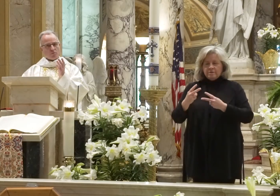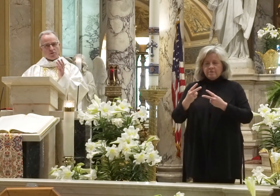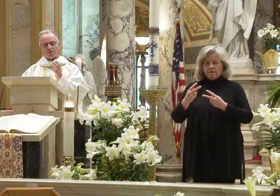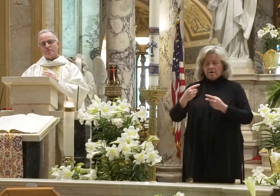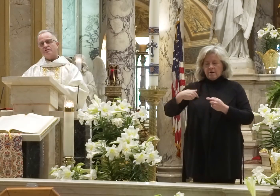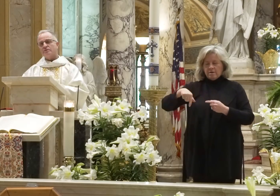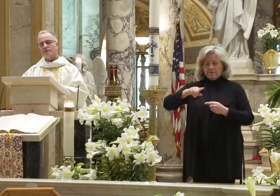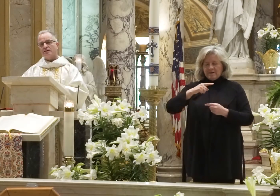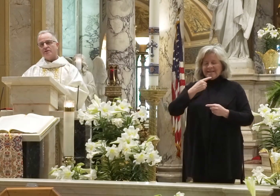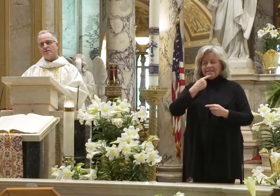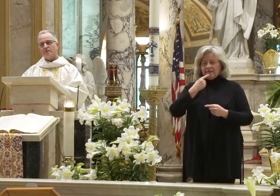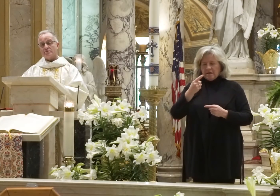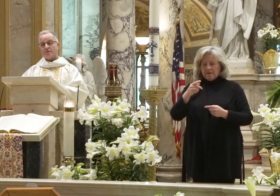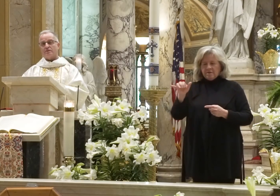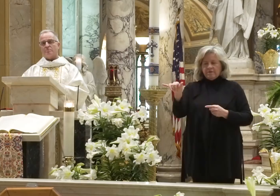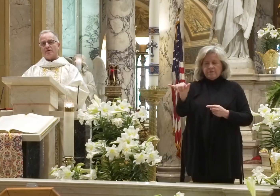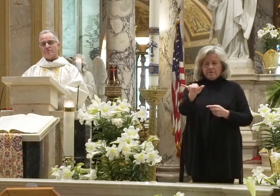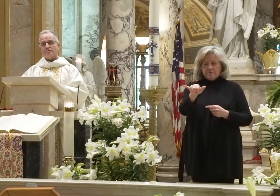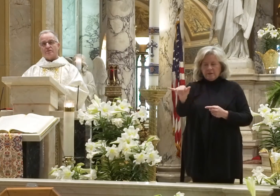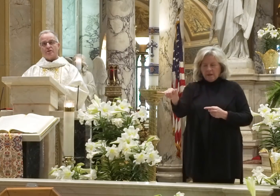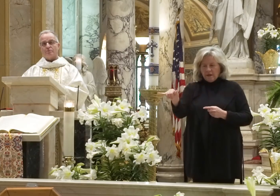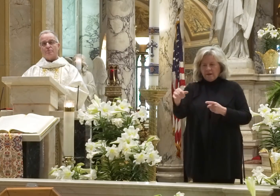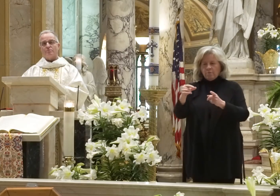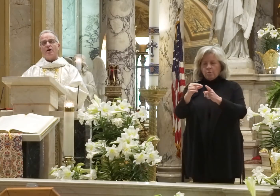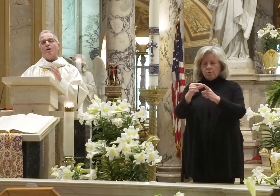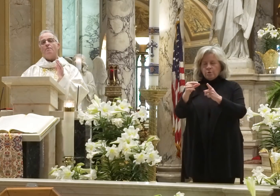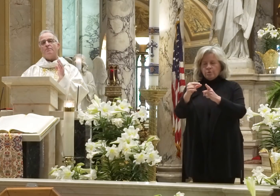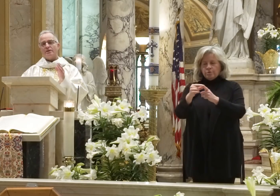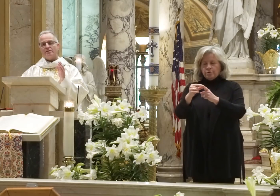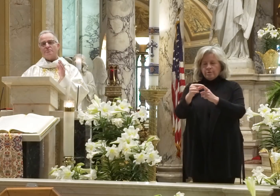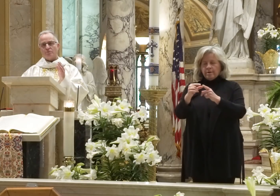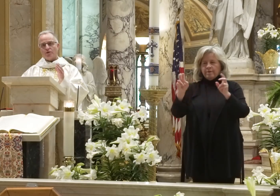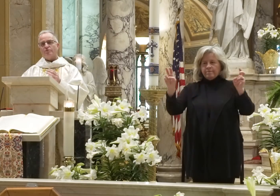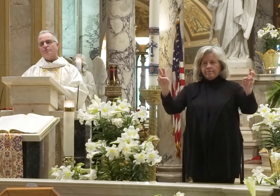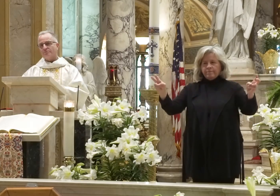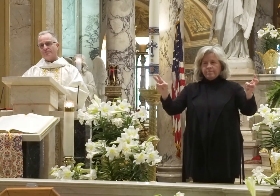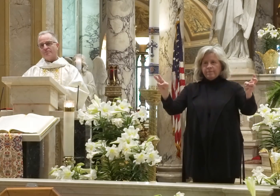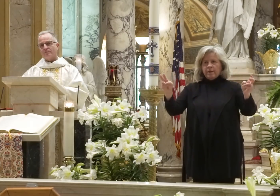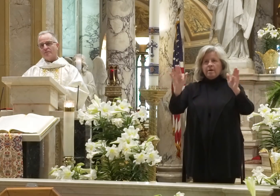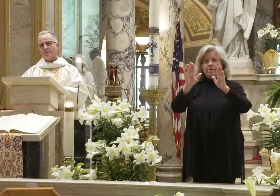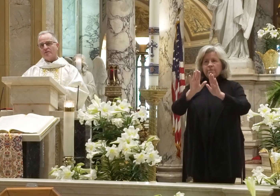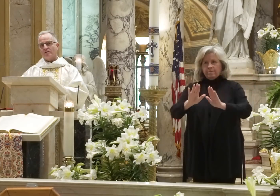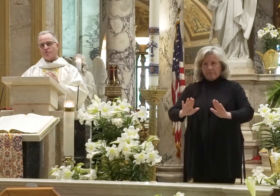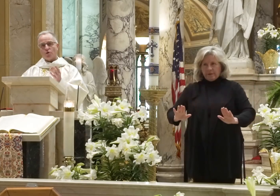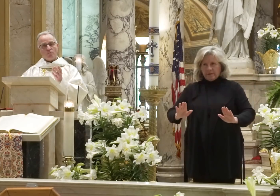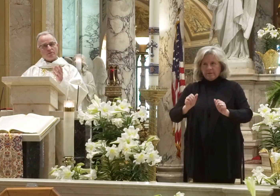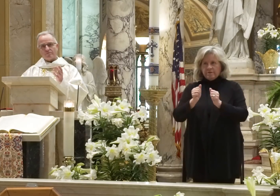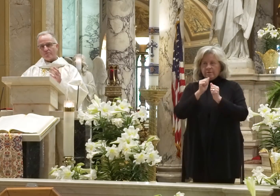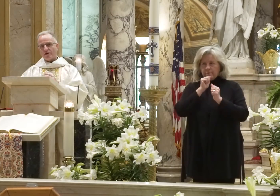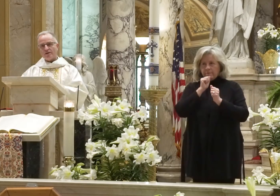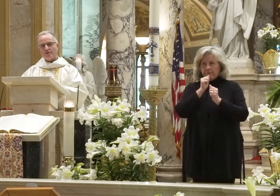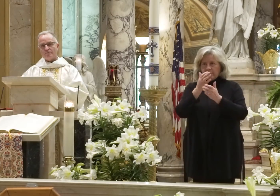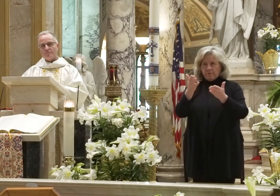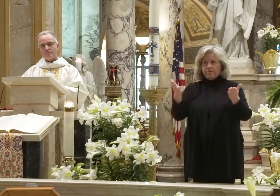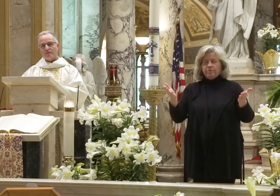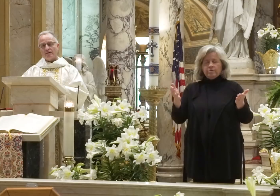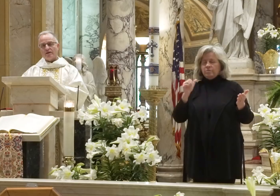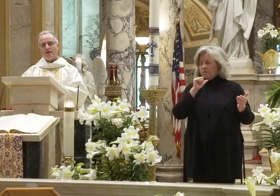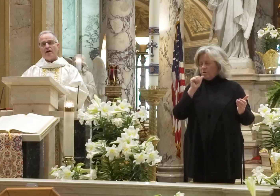those same words that he said to the apostles in the upper room, "Peace be with you. Don't be